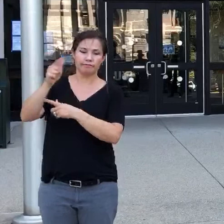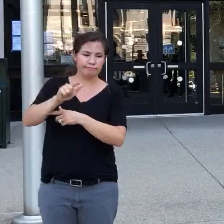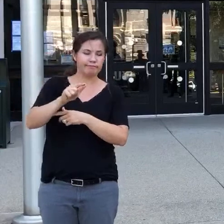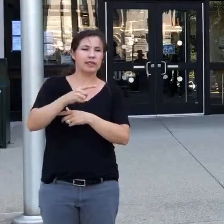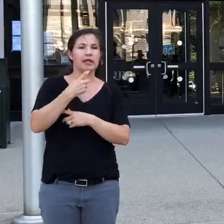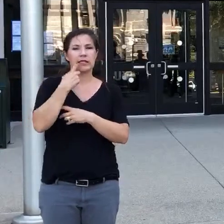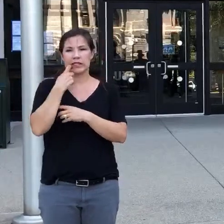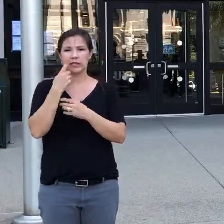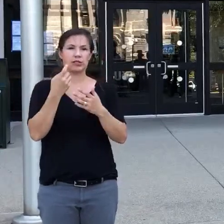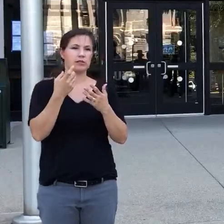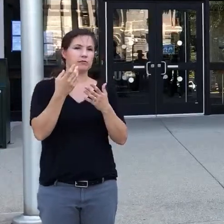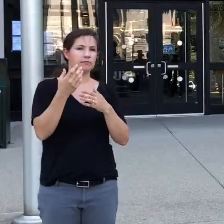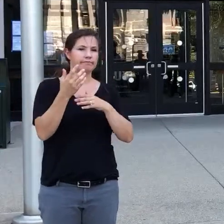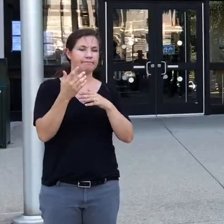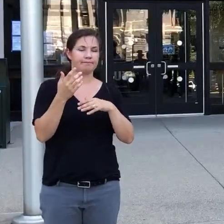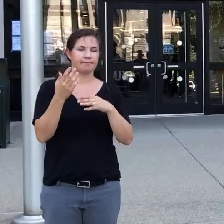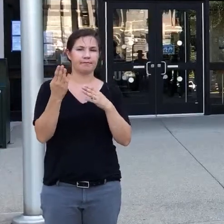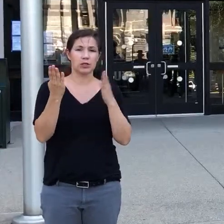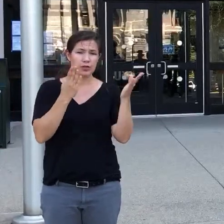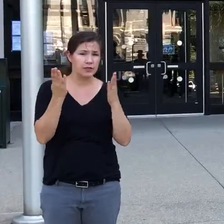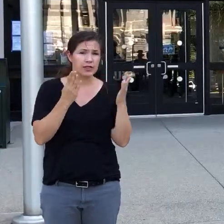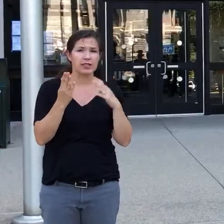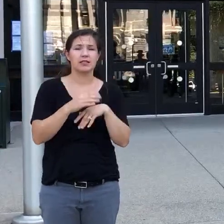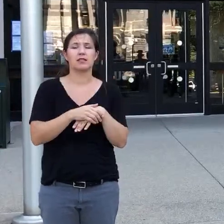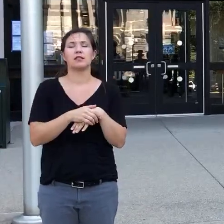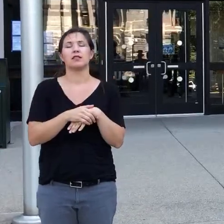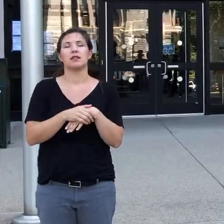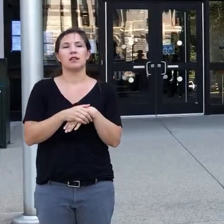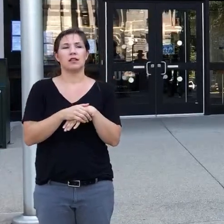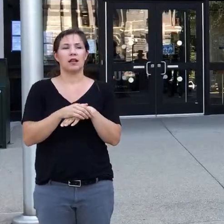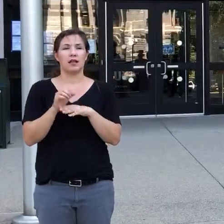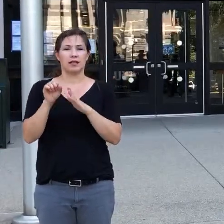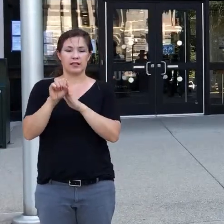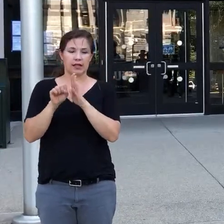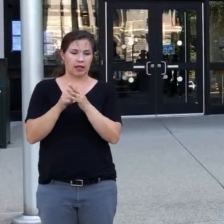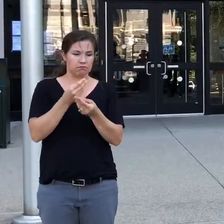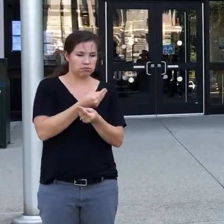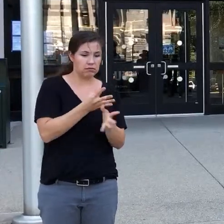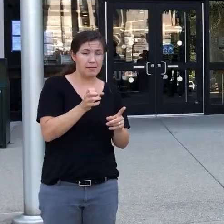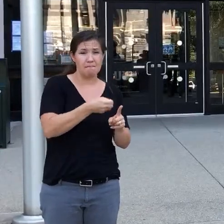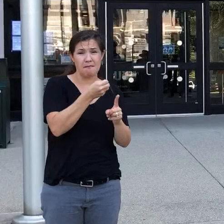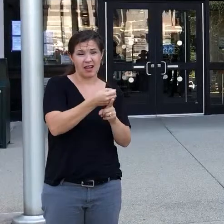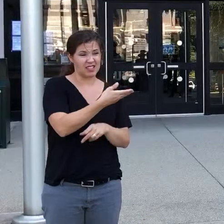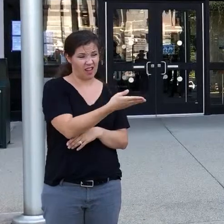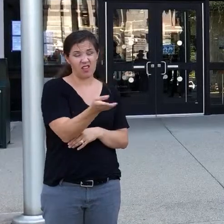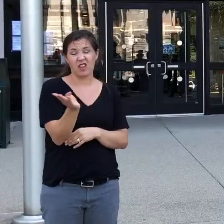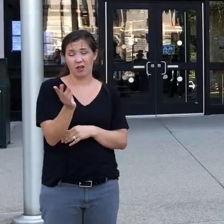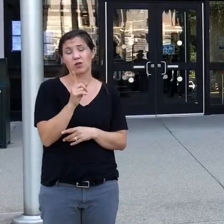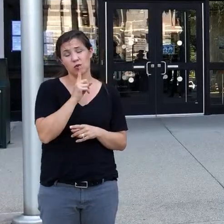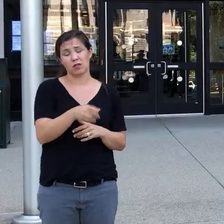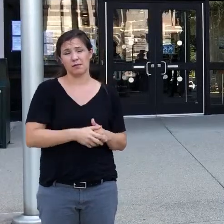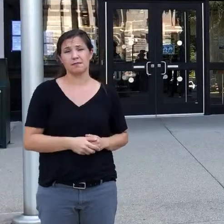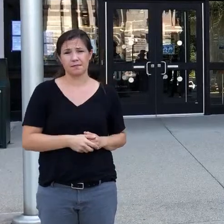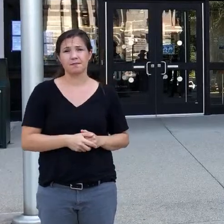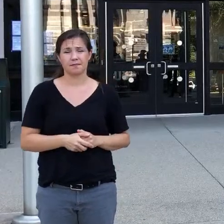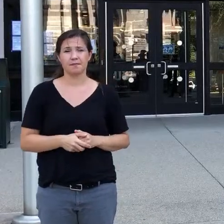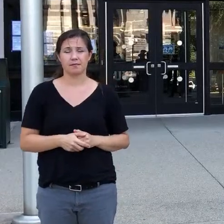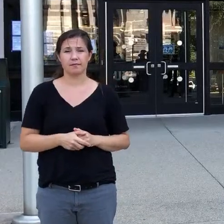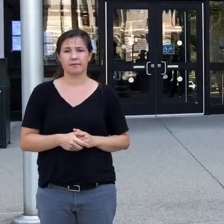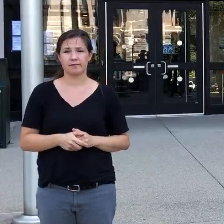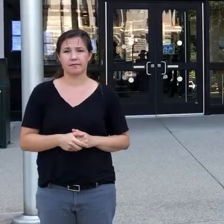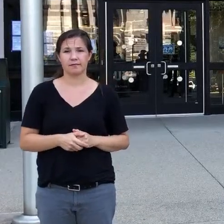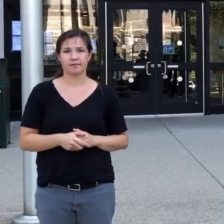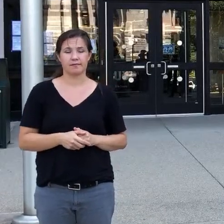Substance Abuse Services, that's state OASAS. And that impact is out there and it's real. So again,